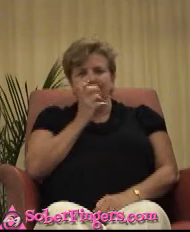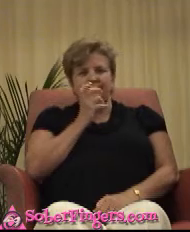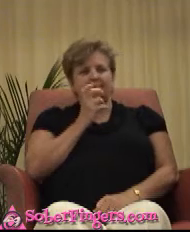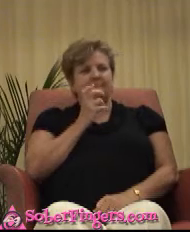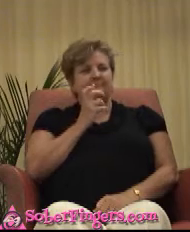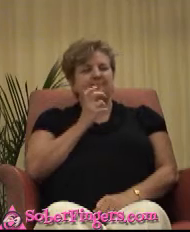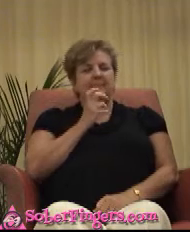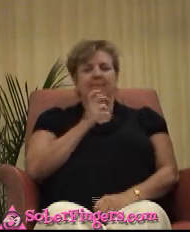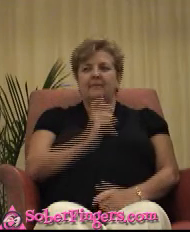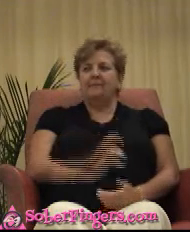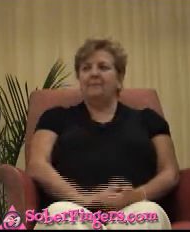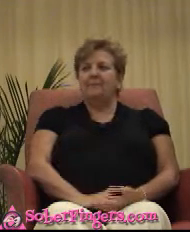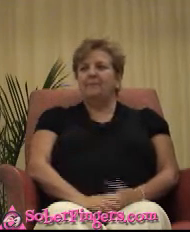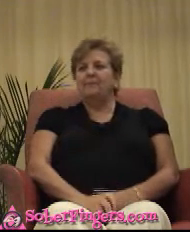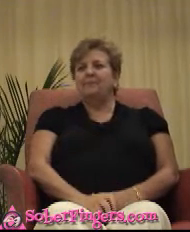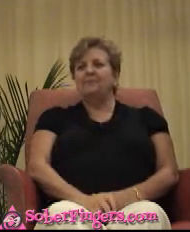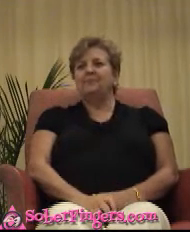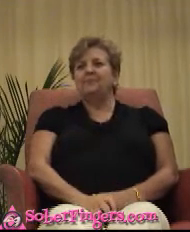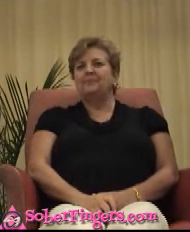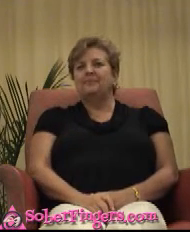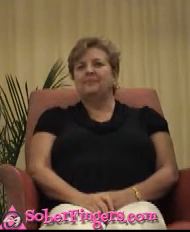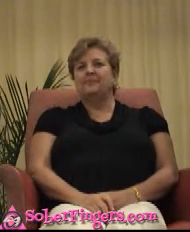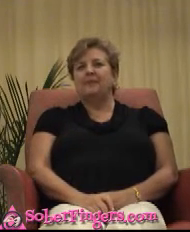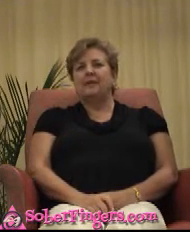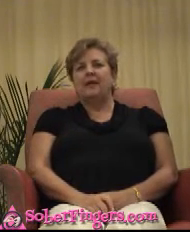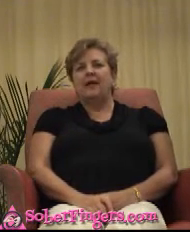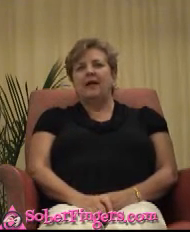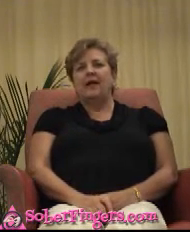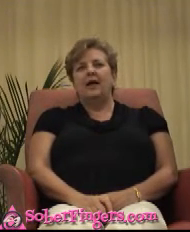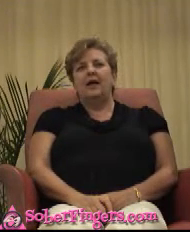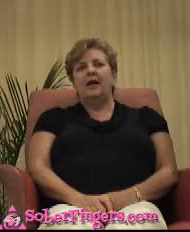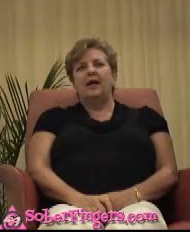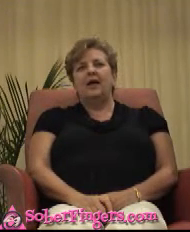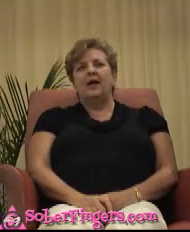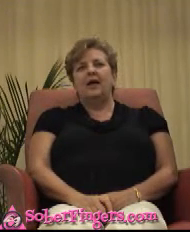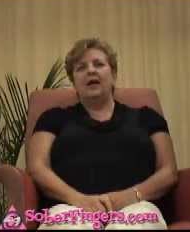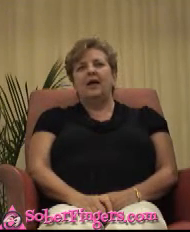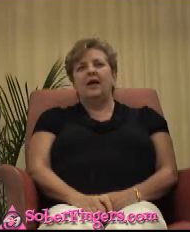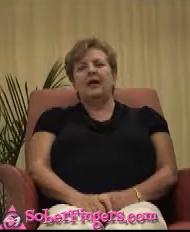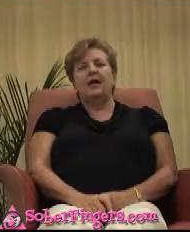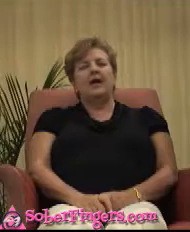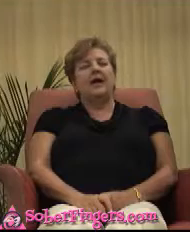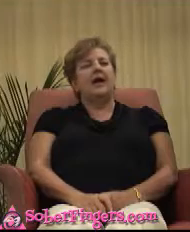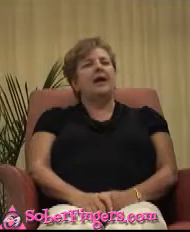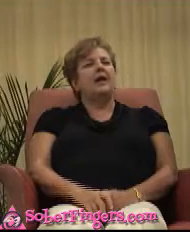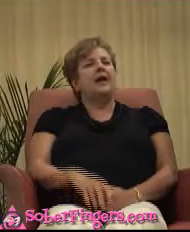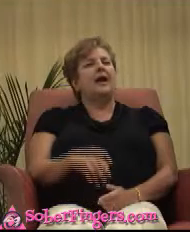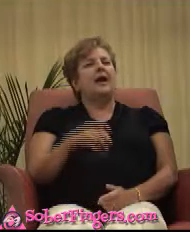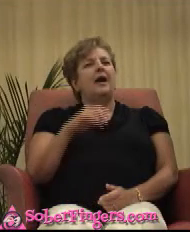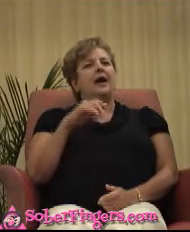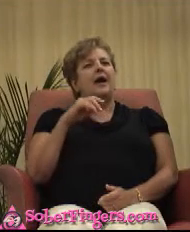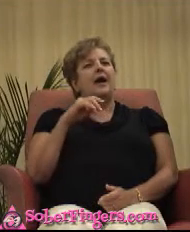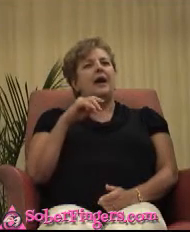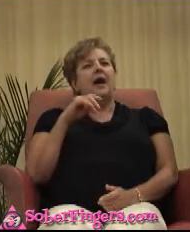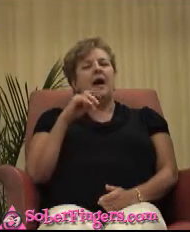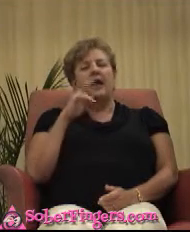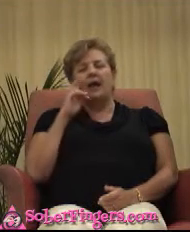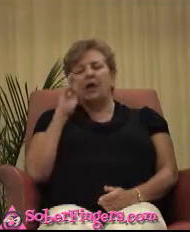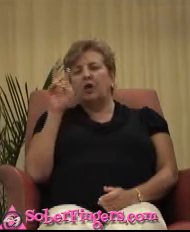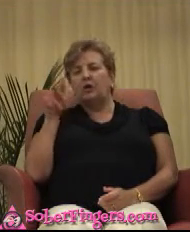thought. I didn't know it's an naive thought until I heard it about 29 years later, and somebody says, well, I looked at her and I thought, I